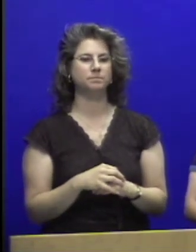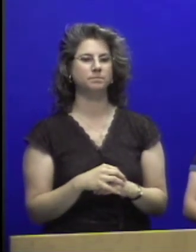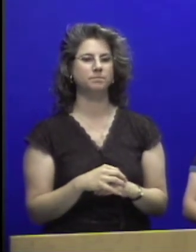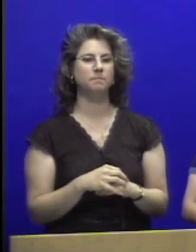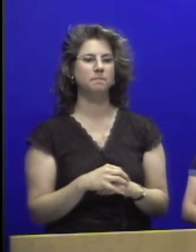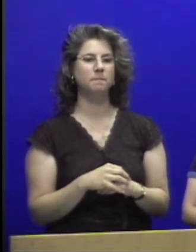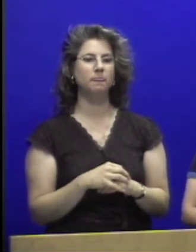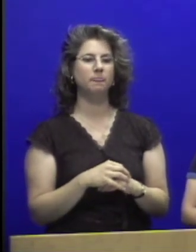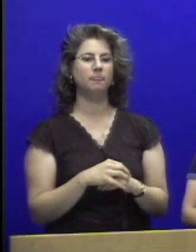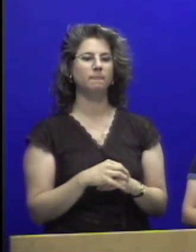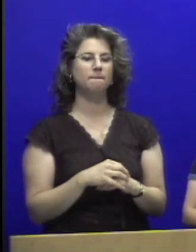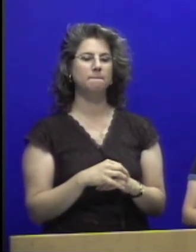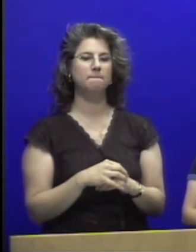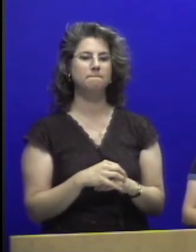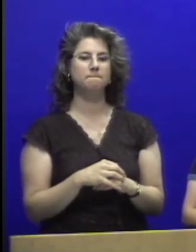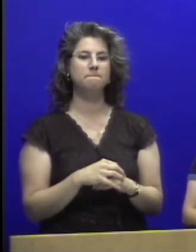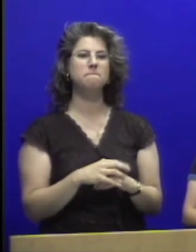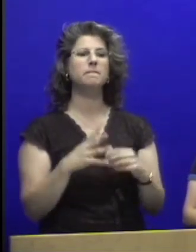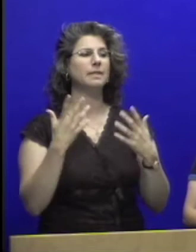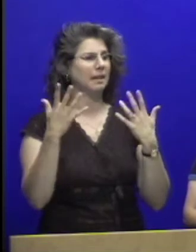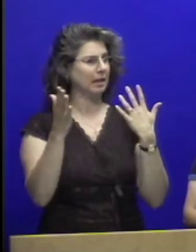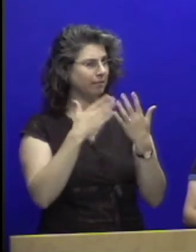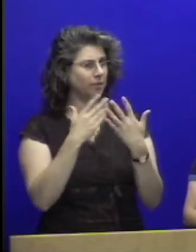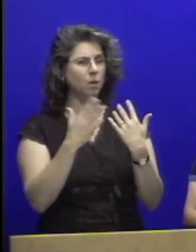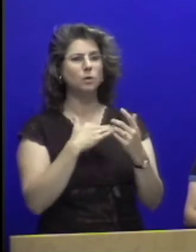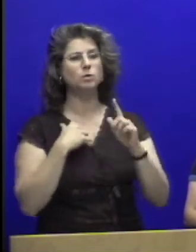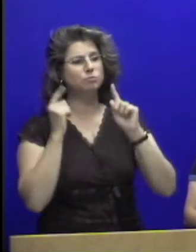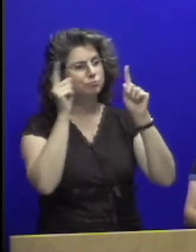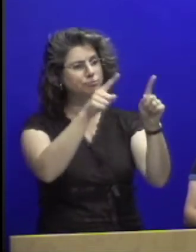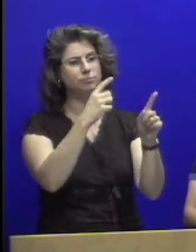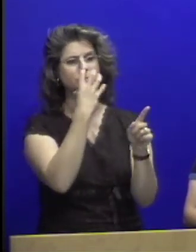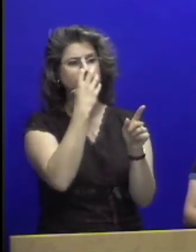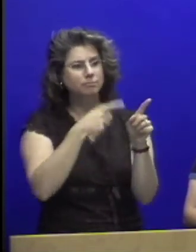Now, even though you've gone to the anesthesiology clinic,